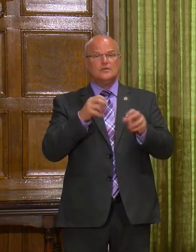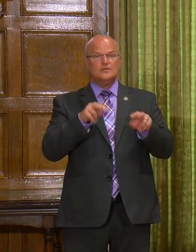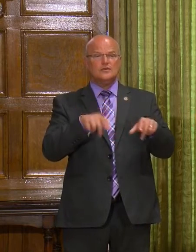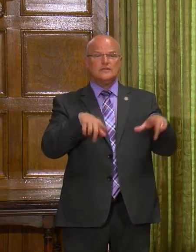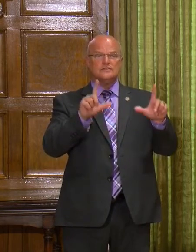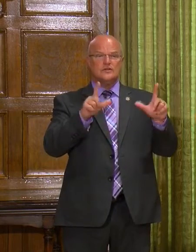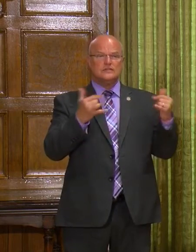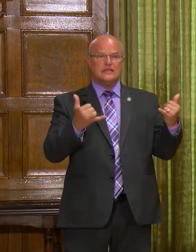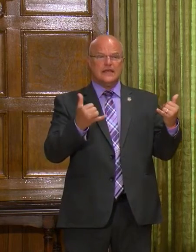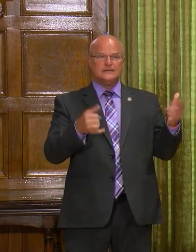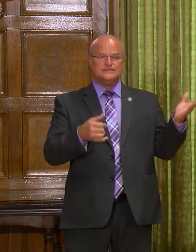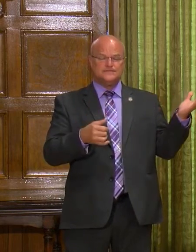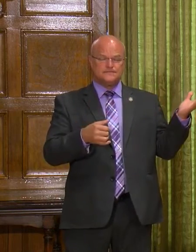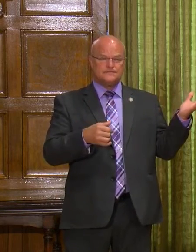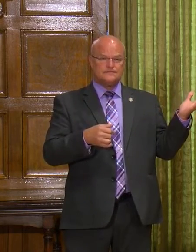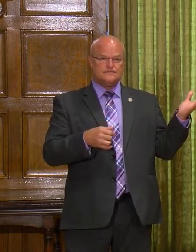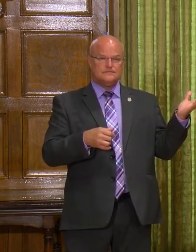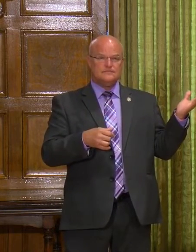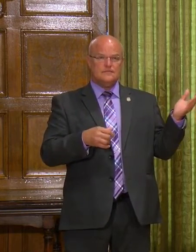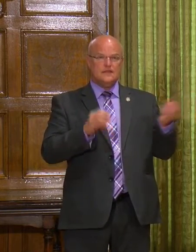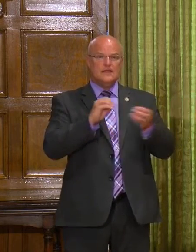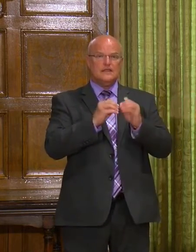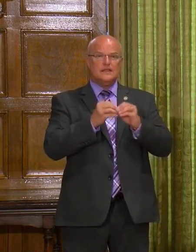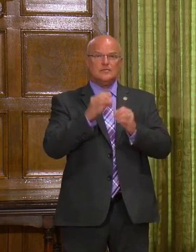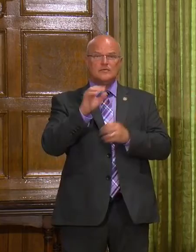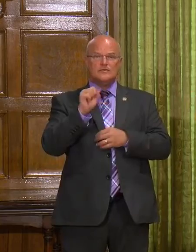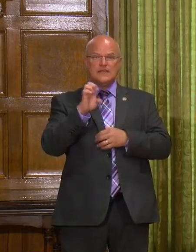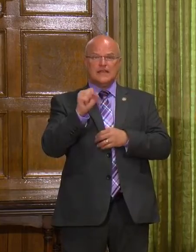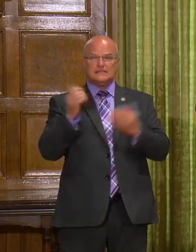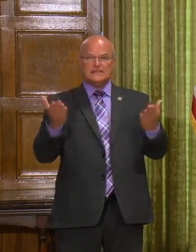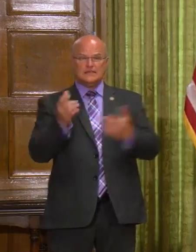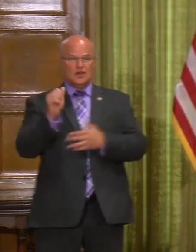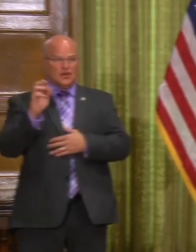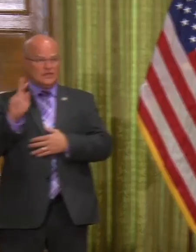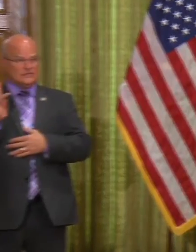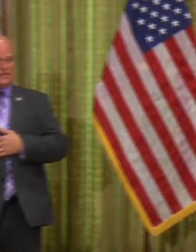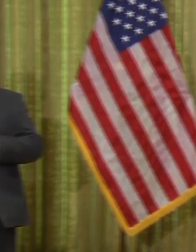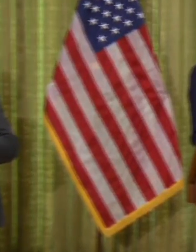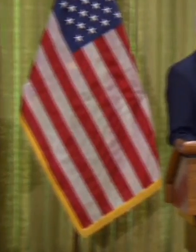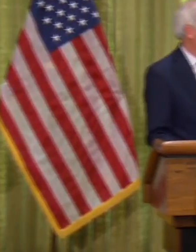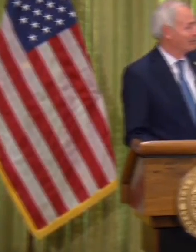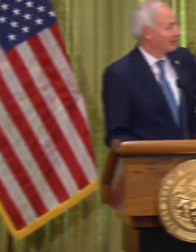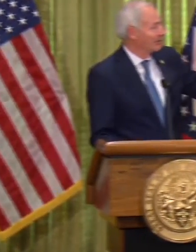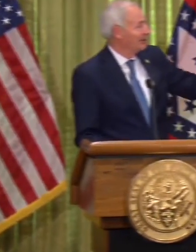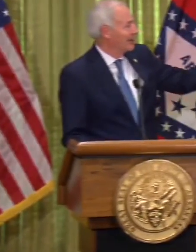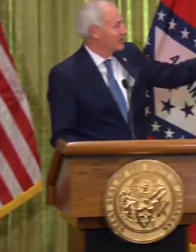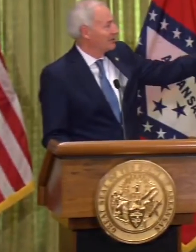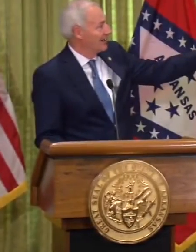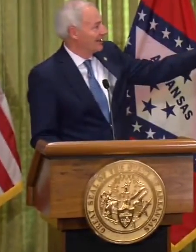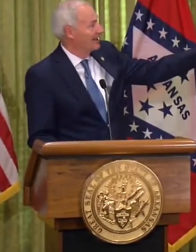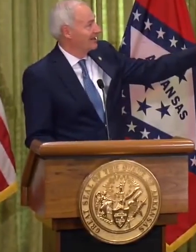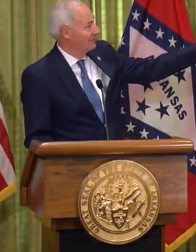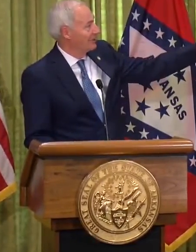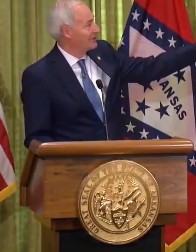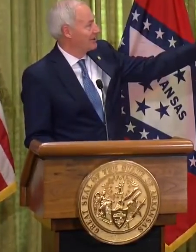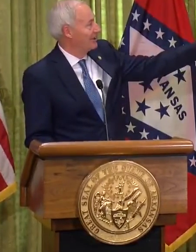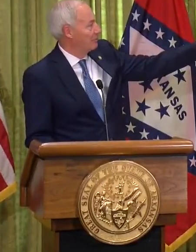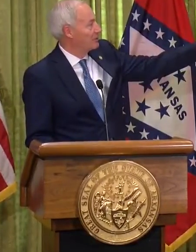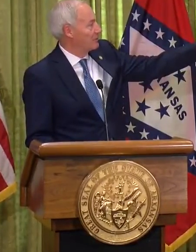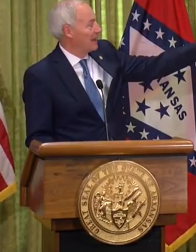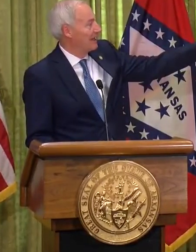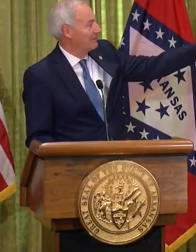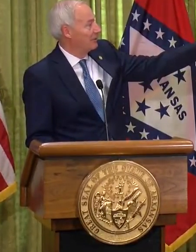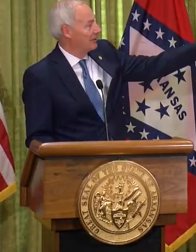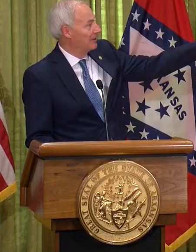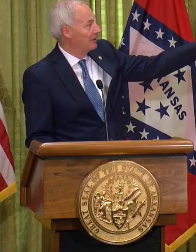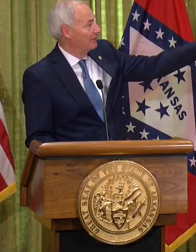the charts here, if you will. The number of cases in Arkansas, which you can see yesterday was a